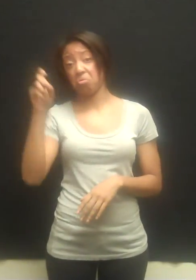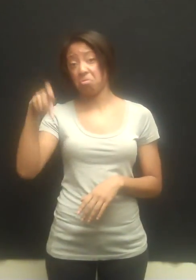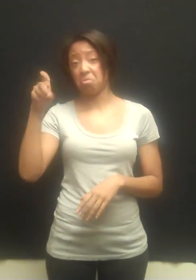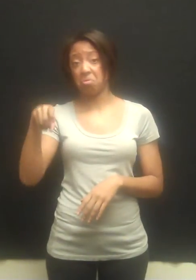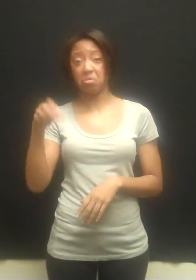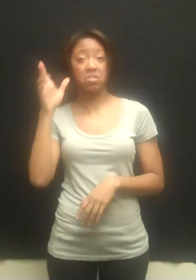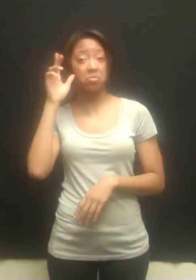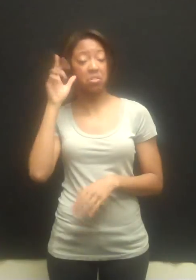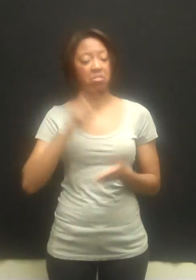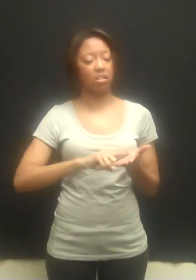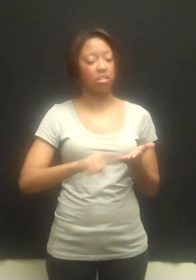job.